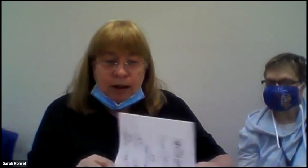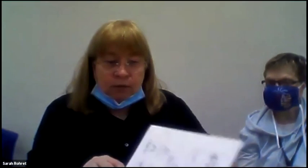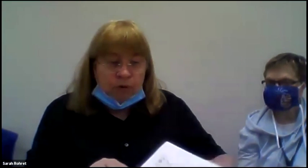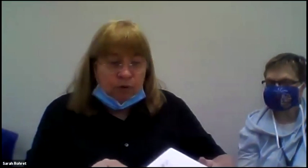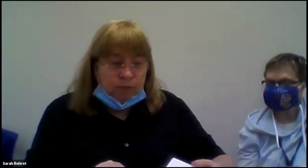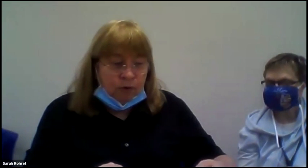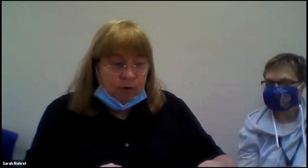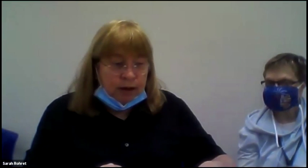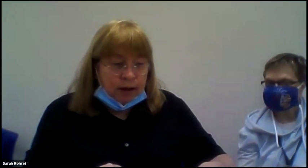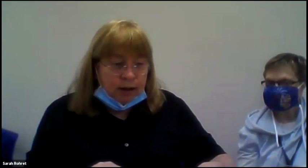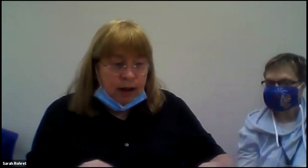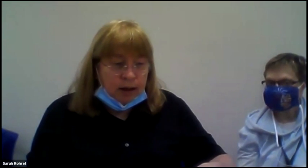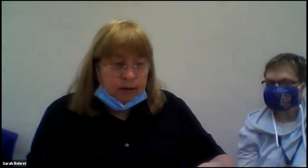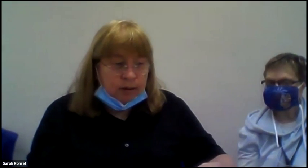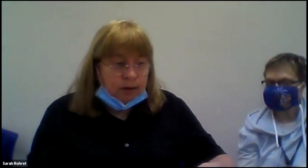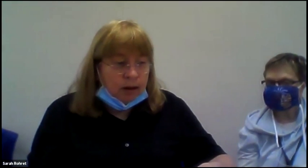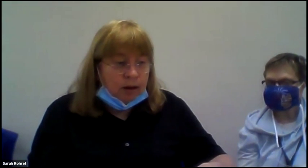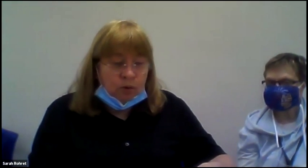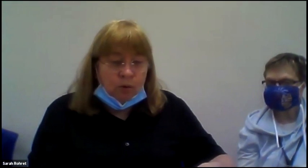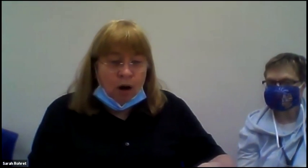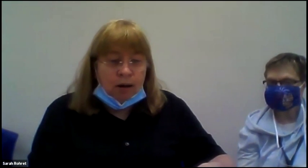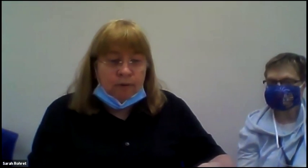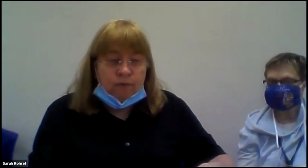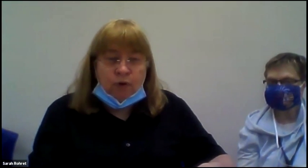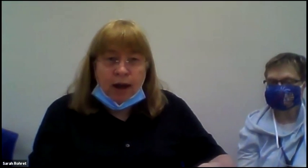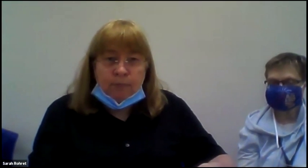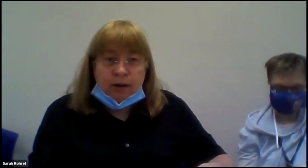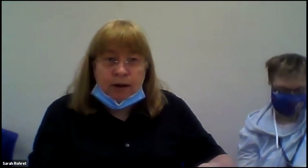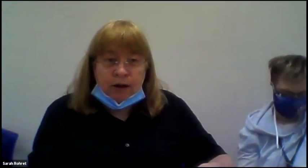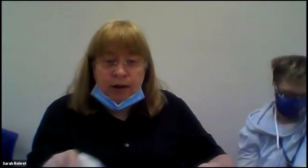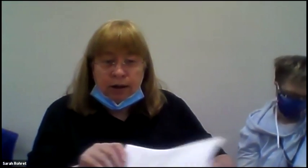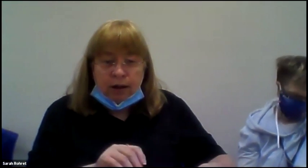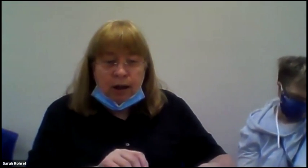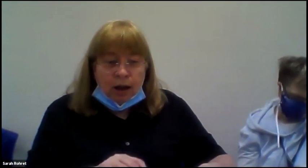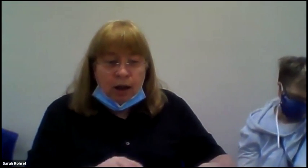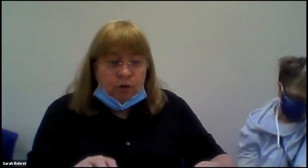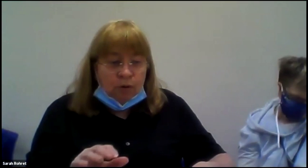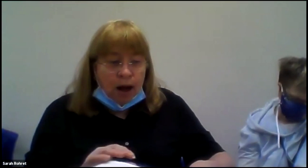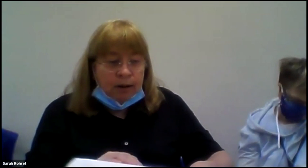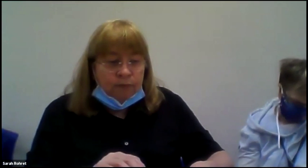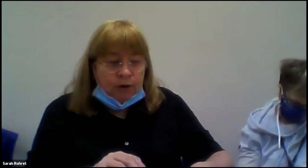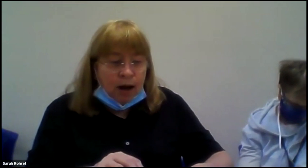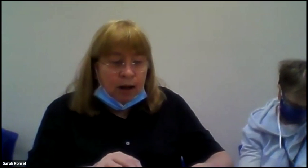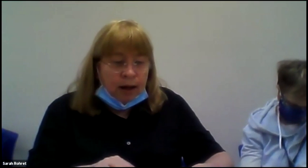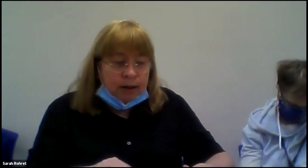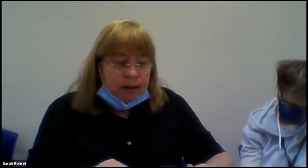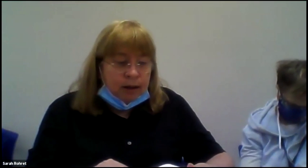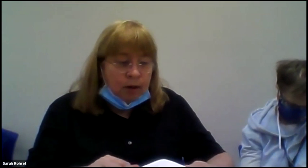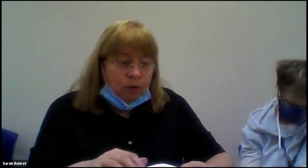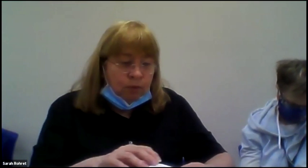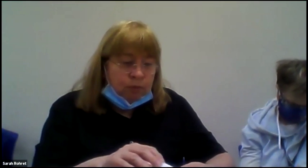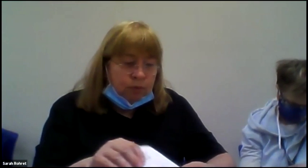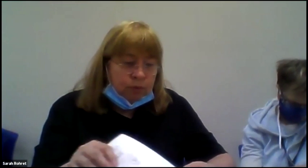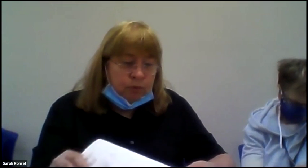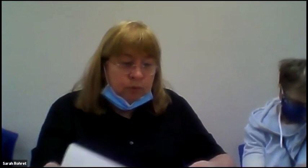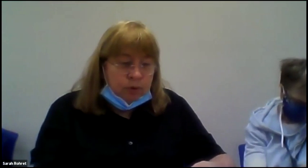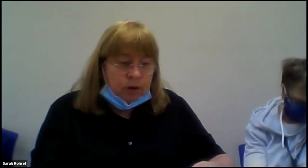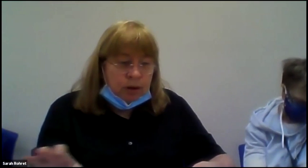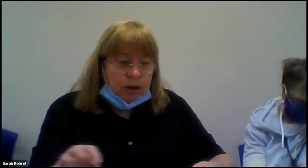Of course, we've already done that. And then do all of the vocabulary. Try to figure out, and I did not go through the